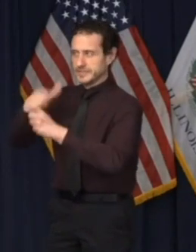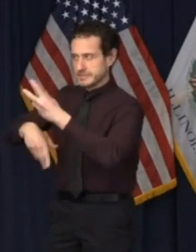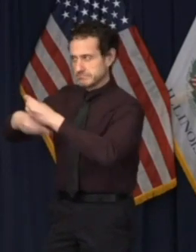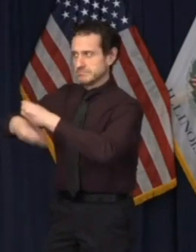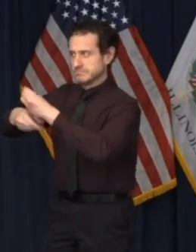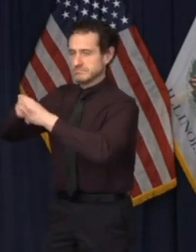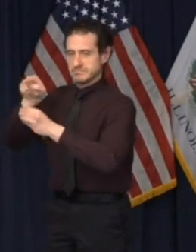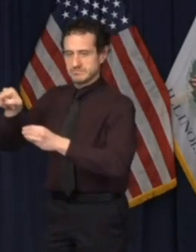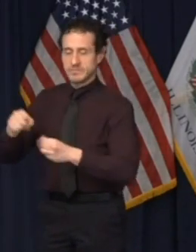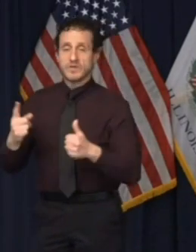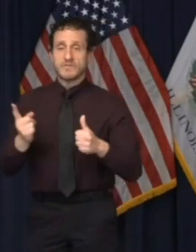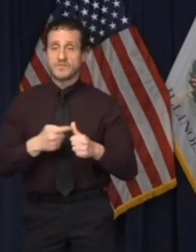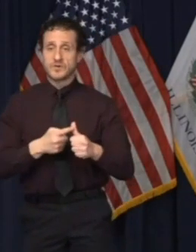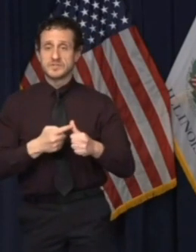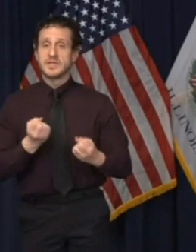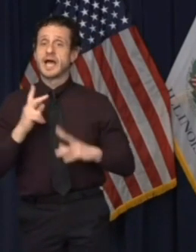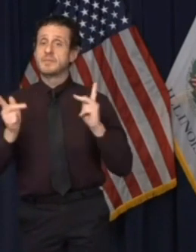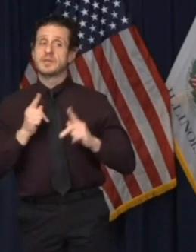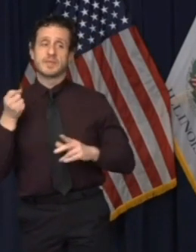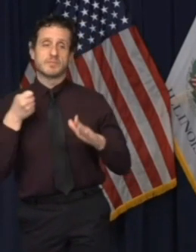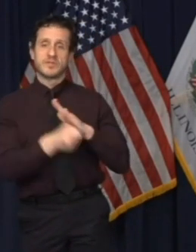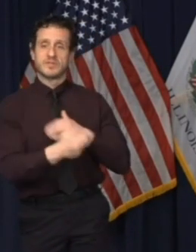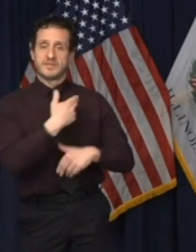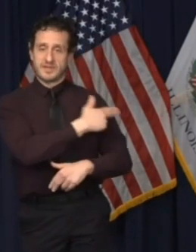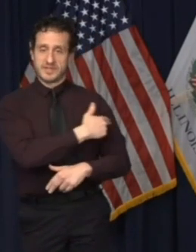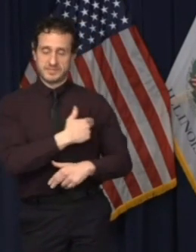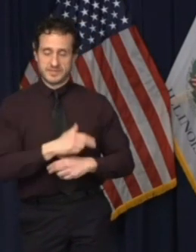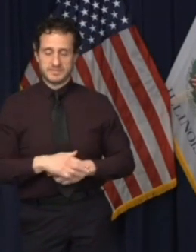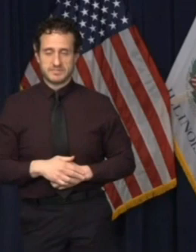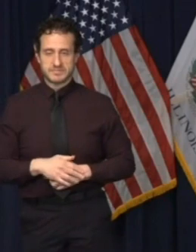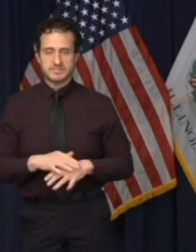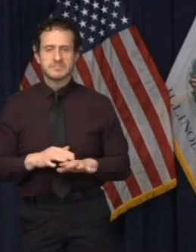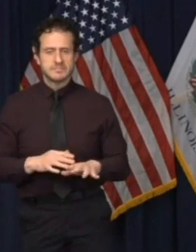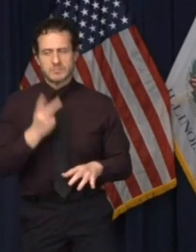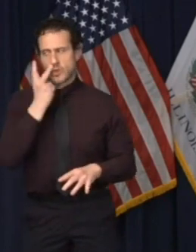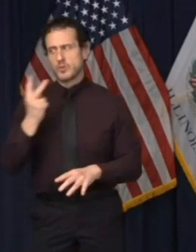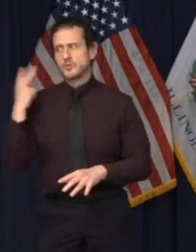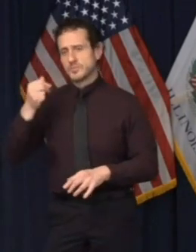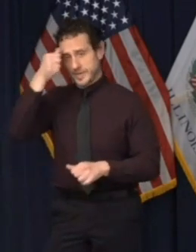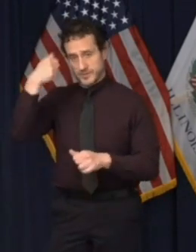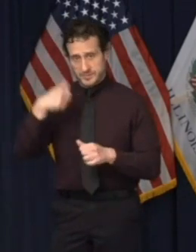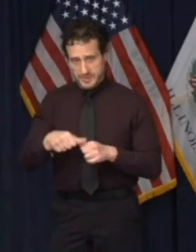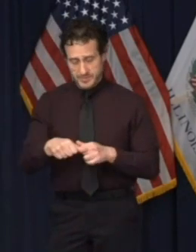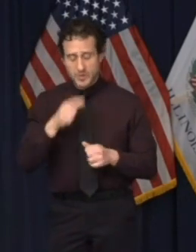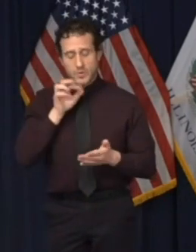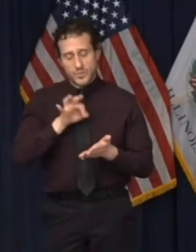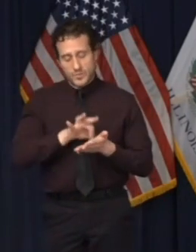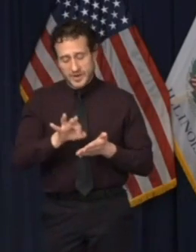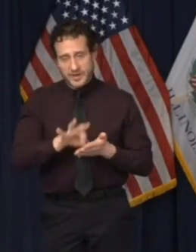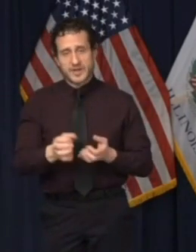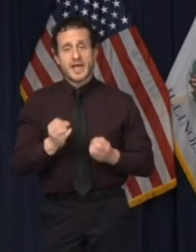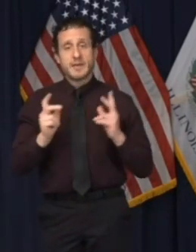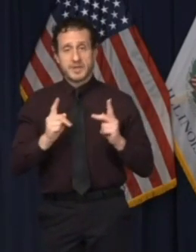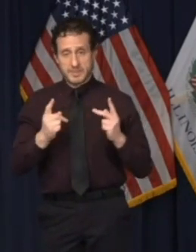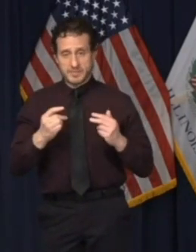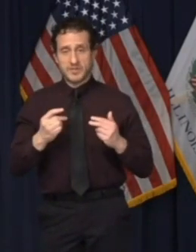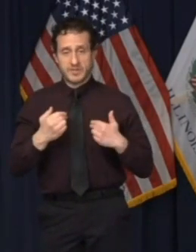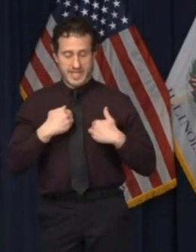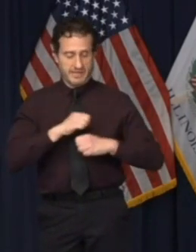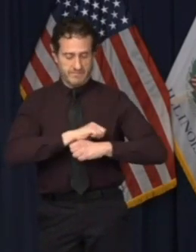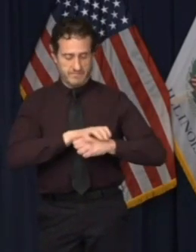First, our hospitalization data. To remind you, this is a count of the number of COVID